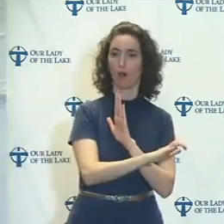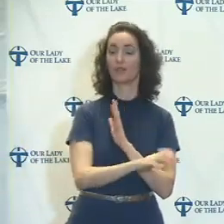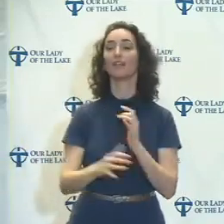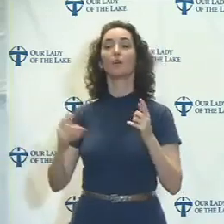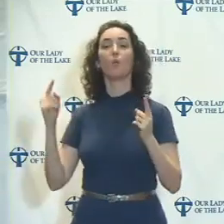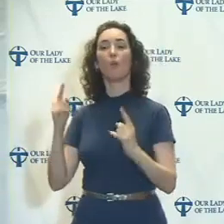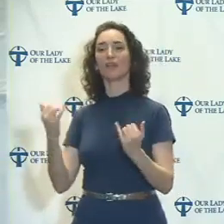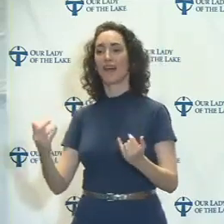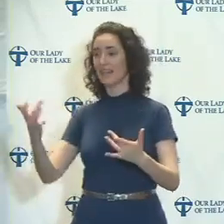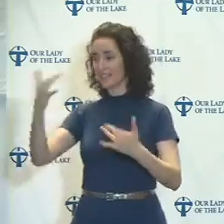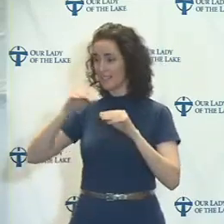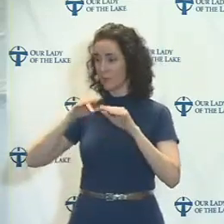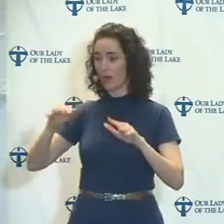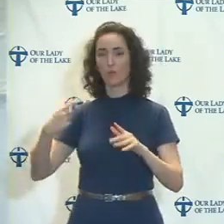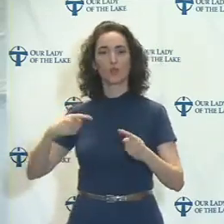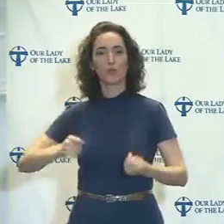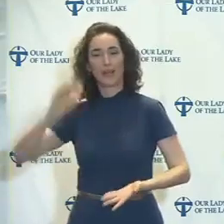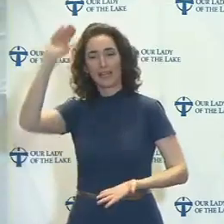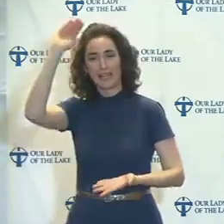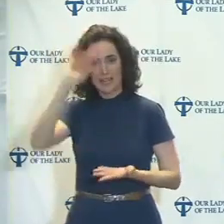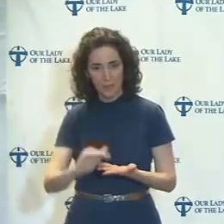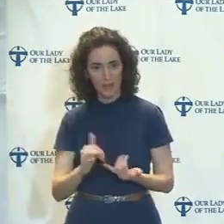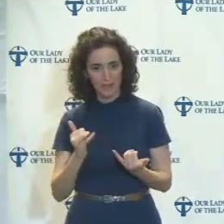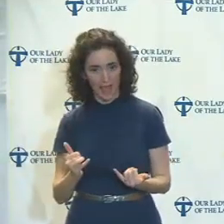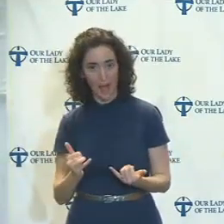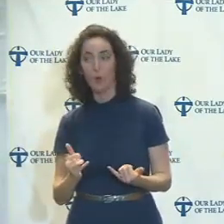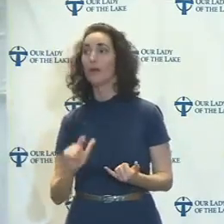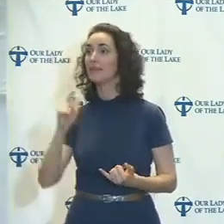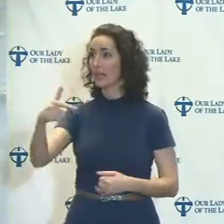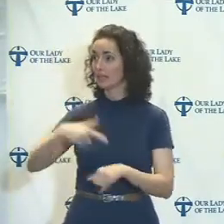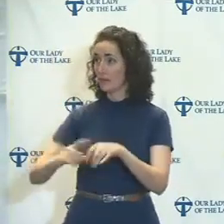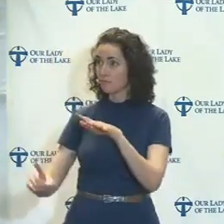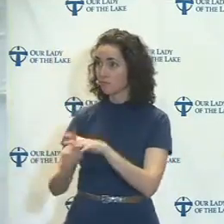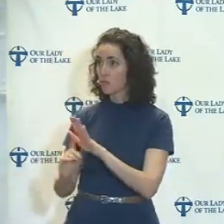to weather an additional surge if it comes.